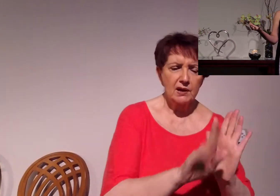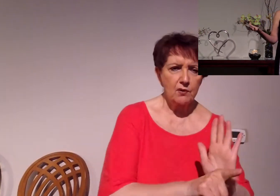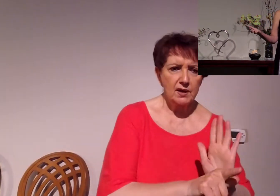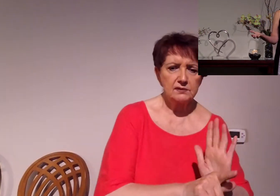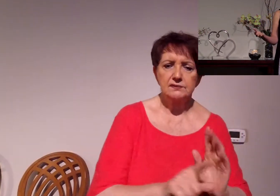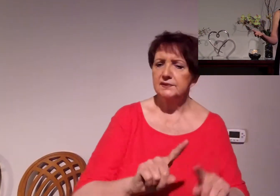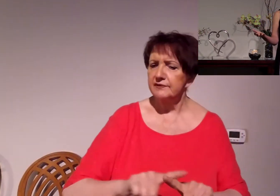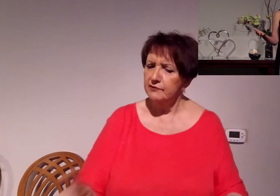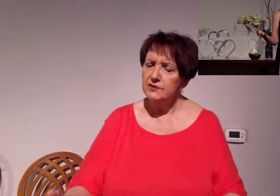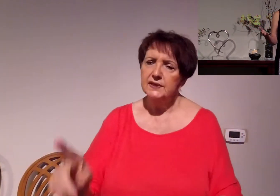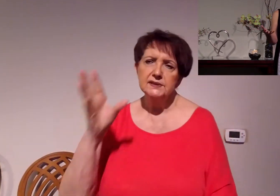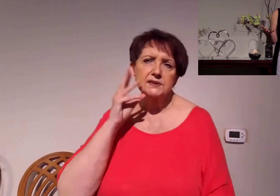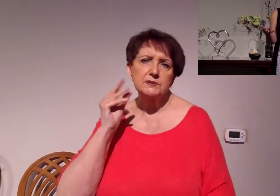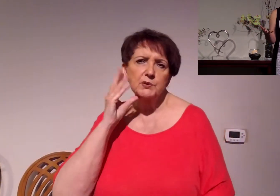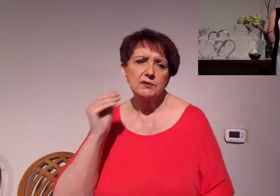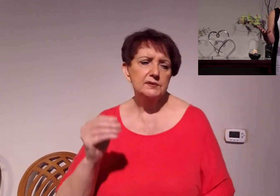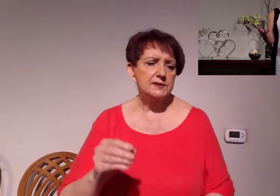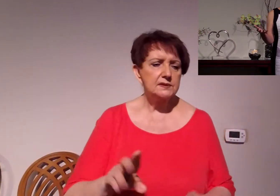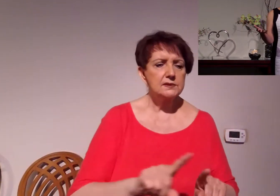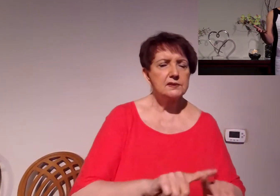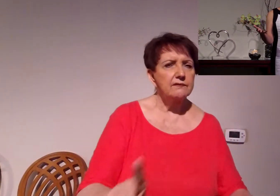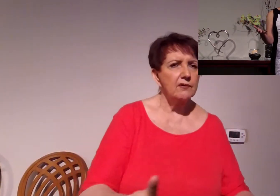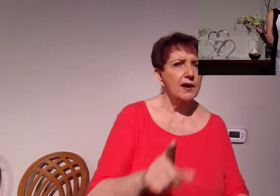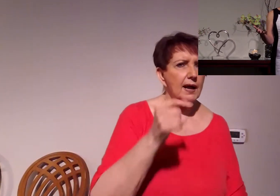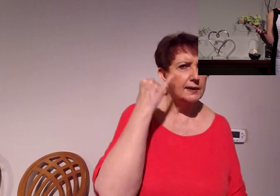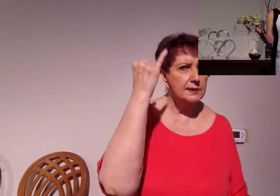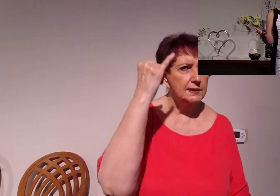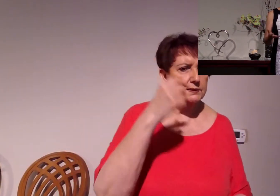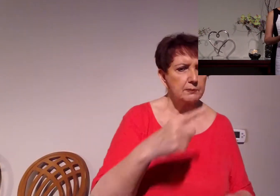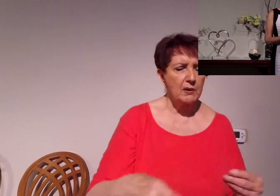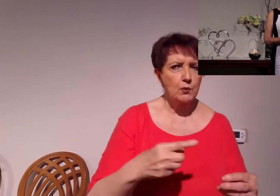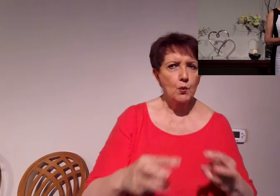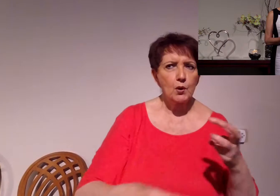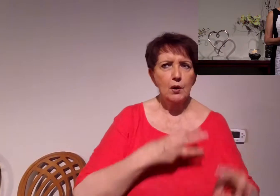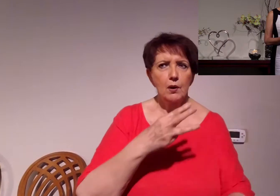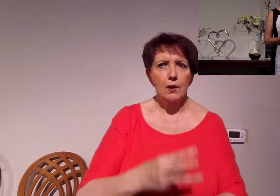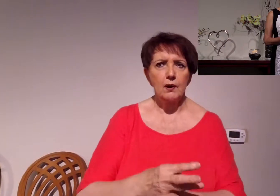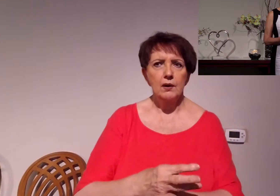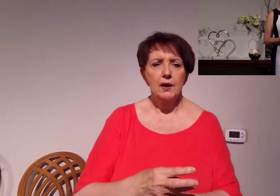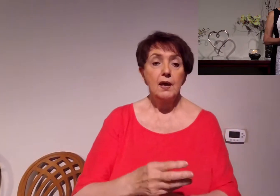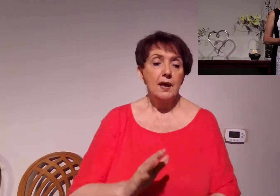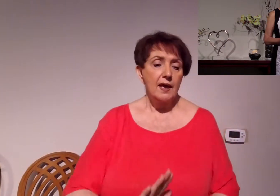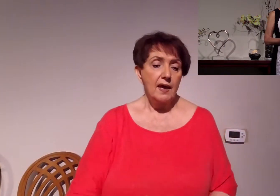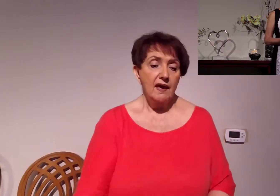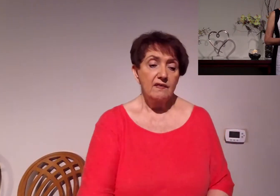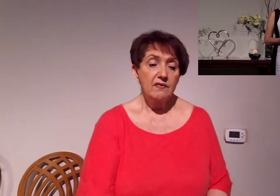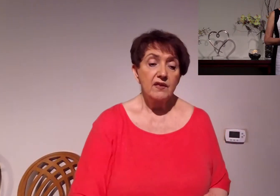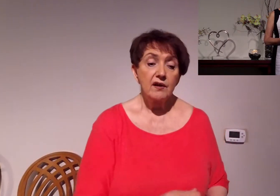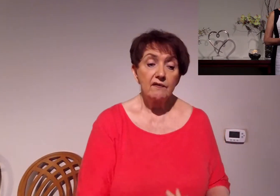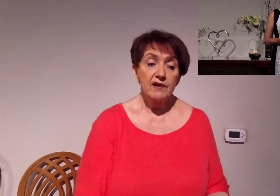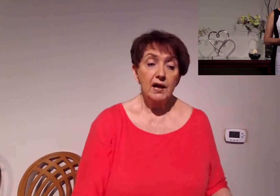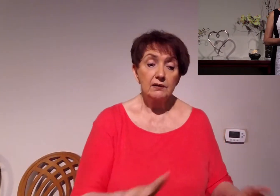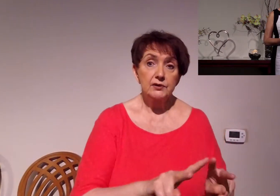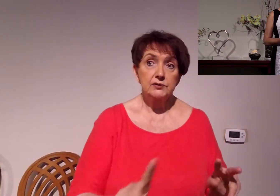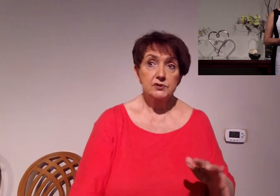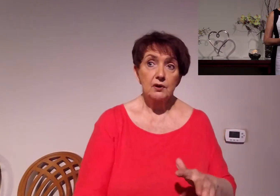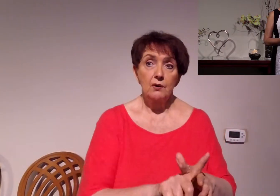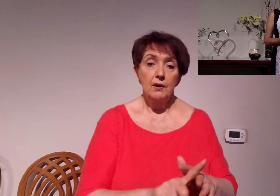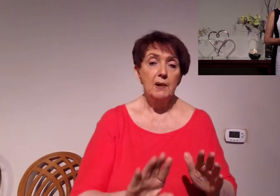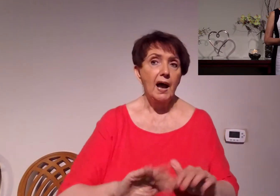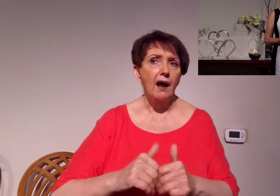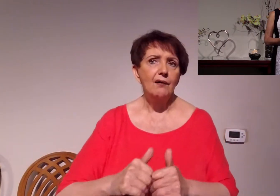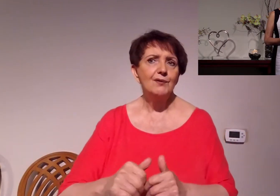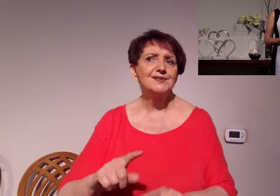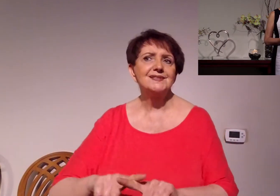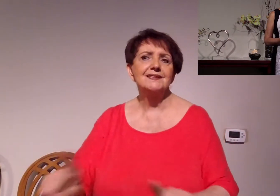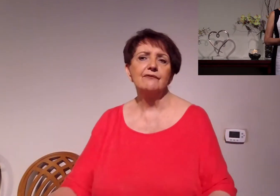very different ideas about the world. And their values show up as different behaviors.